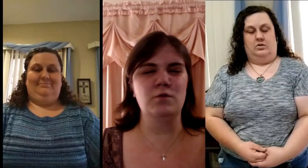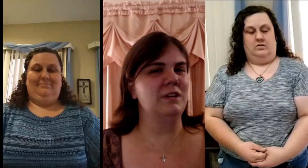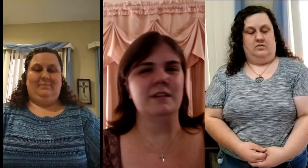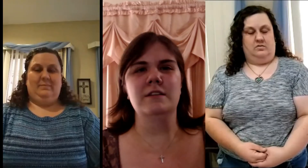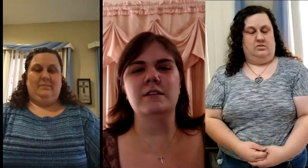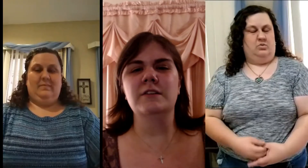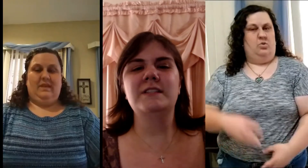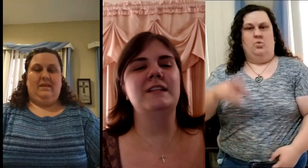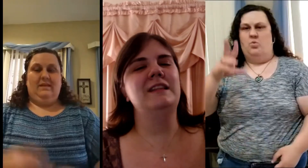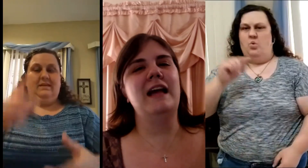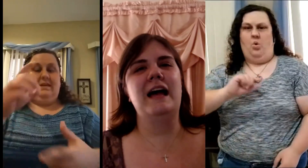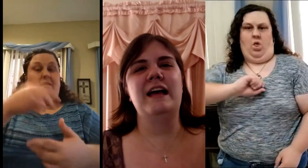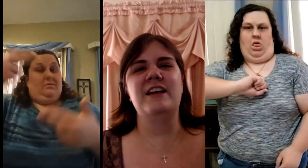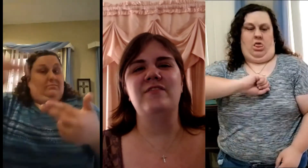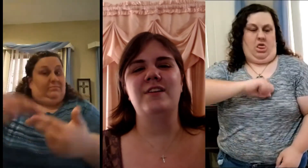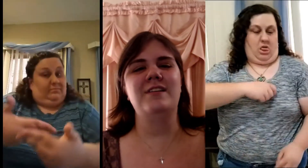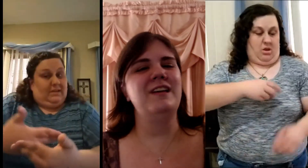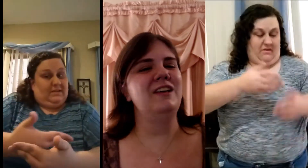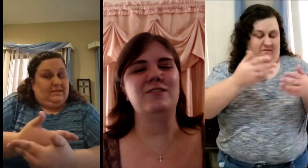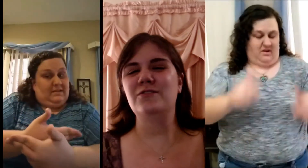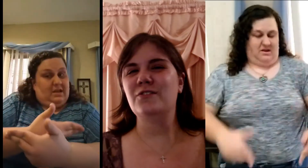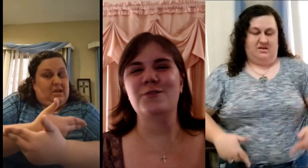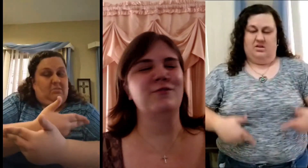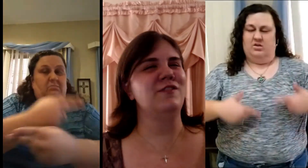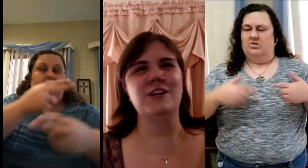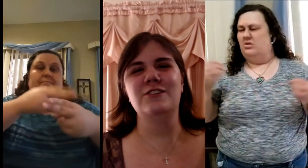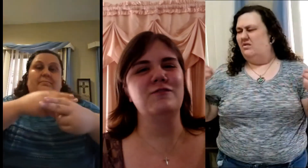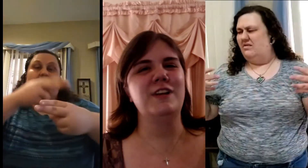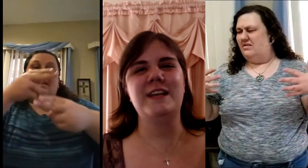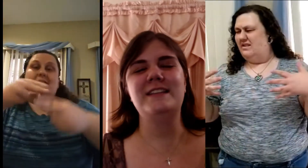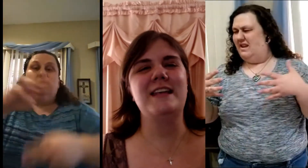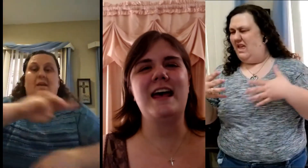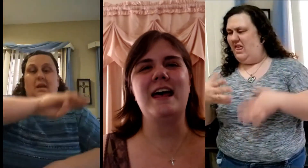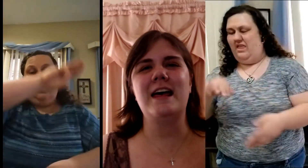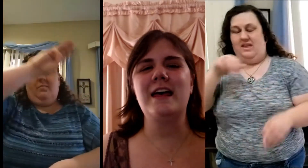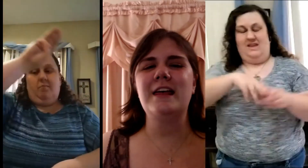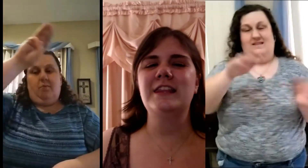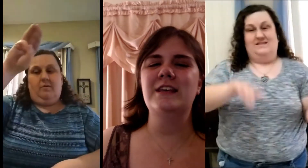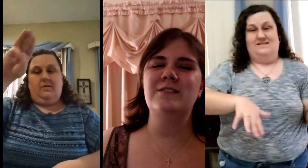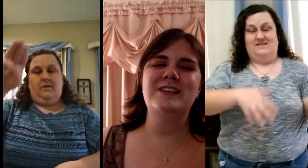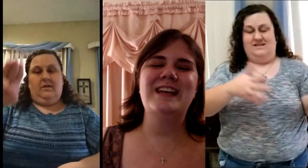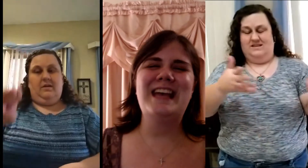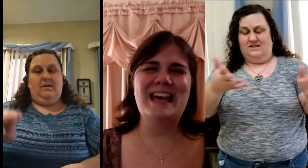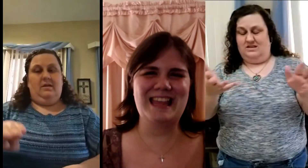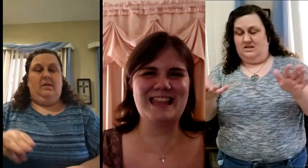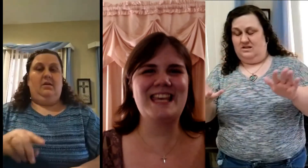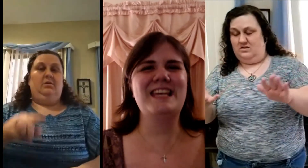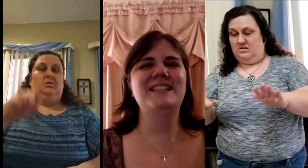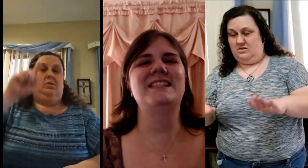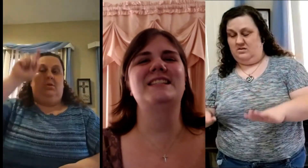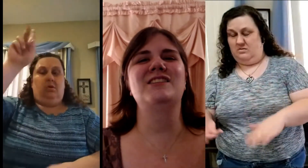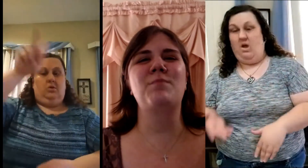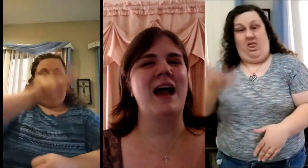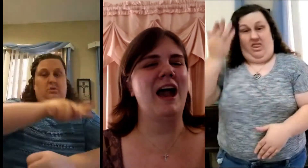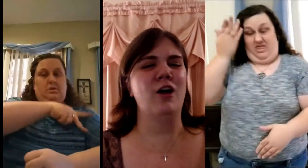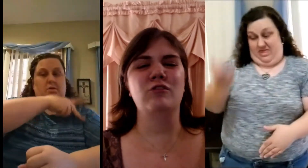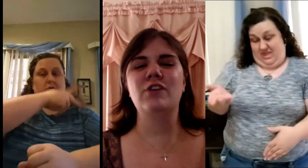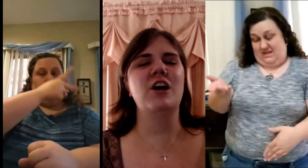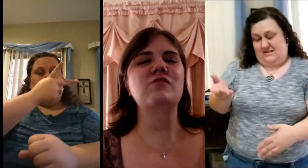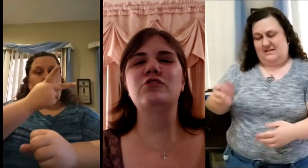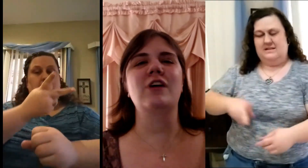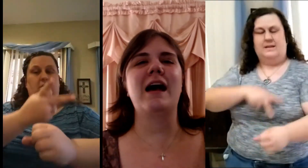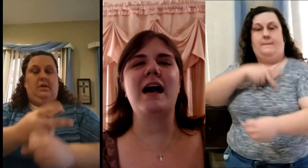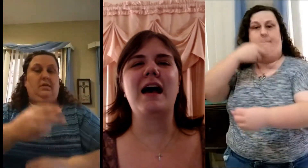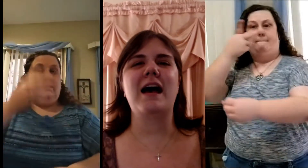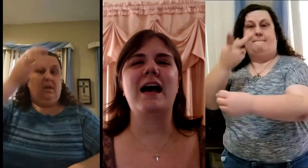No guilt in life, no fear in death. This is the power